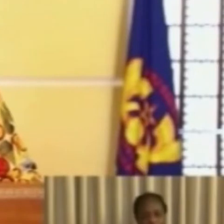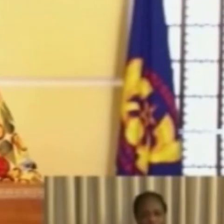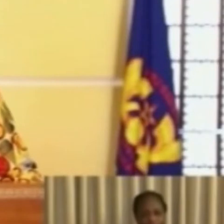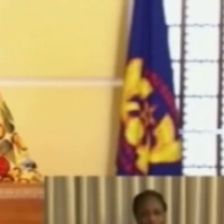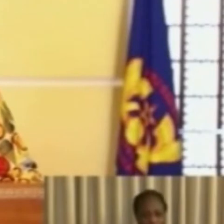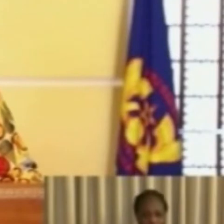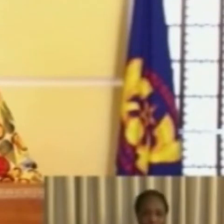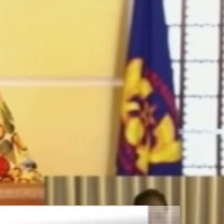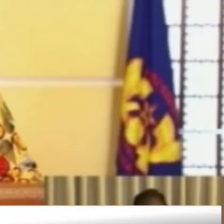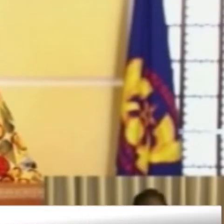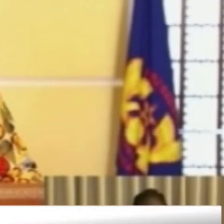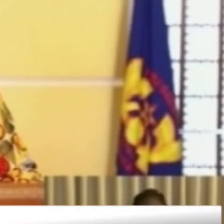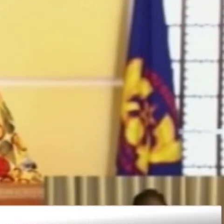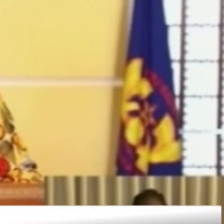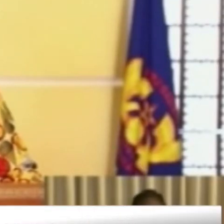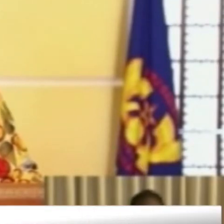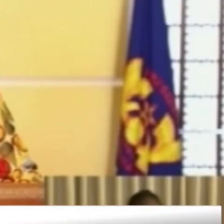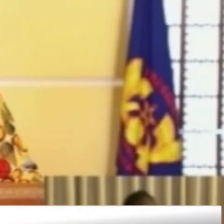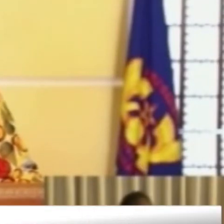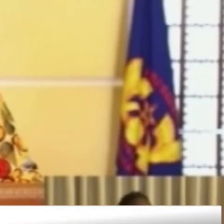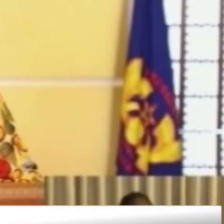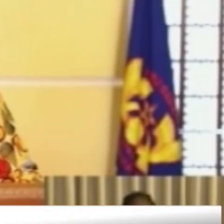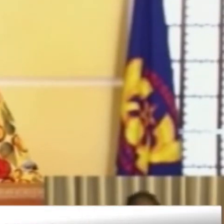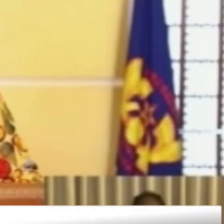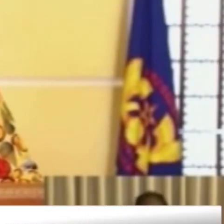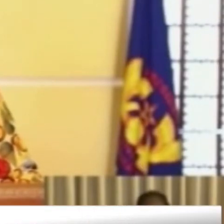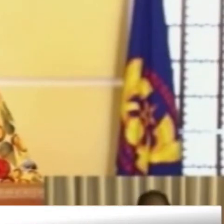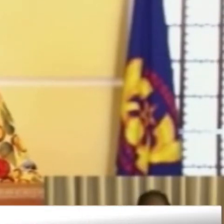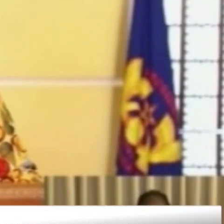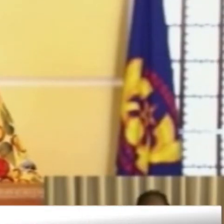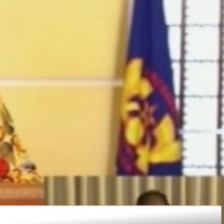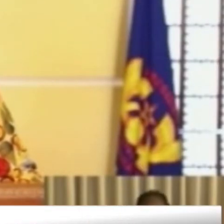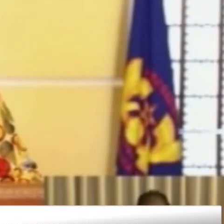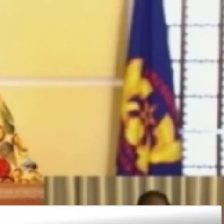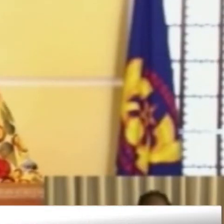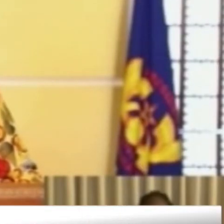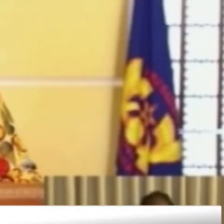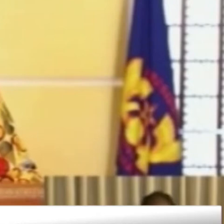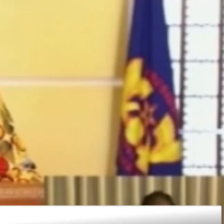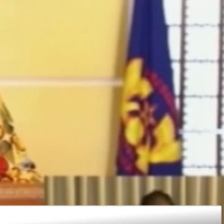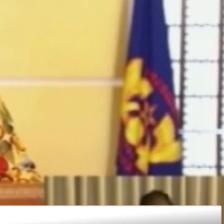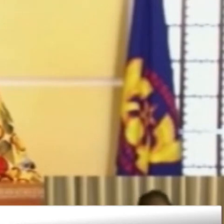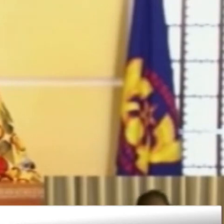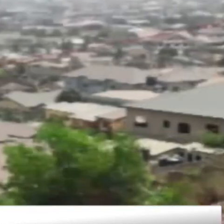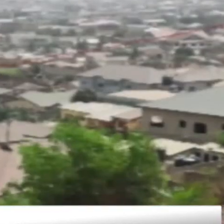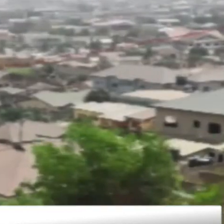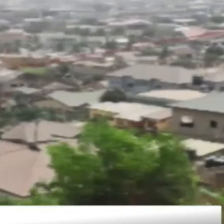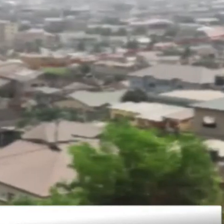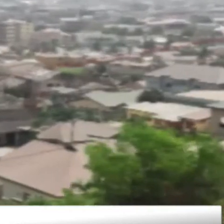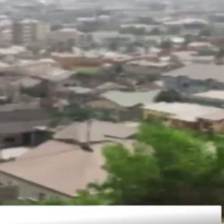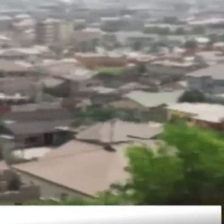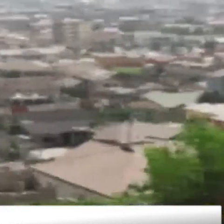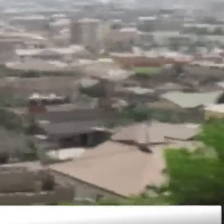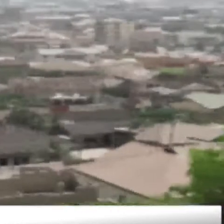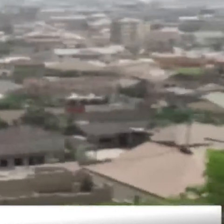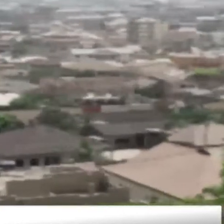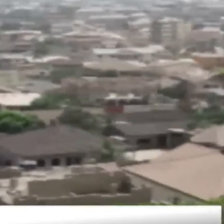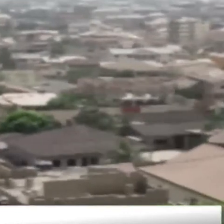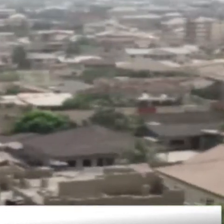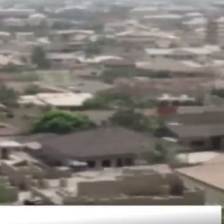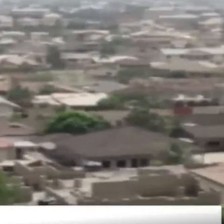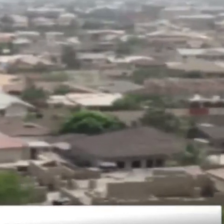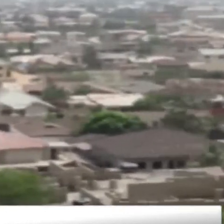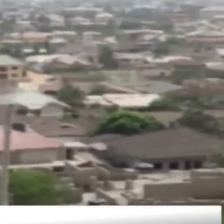This directive, targeted at averting a further spread of the deadly coronavirus disease, Accra, Kumasi and